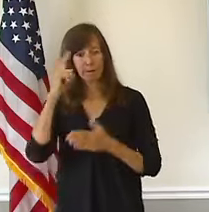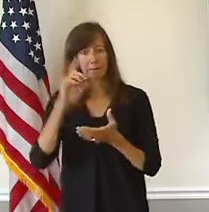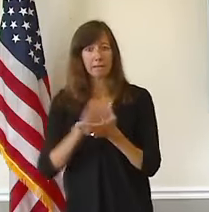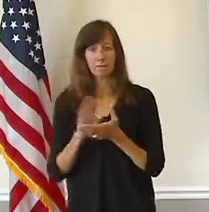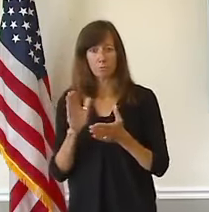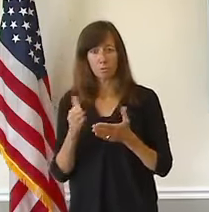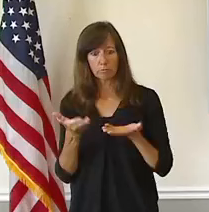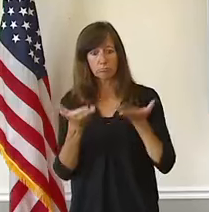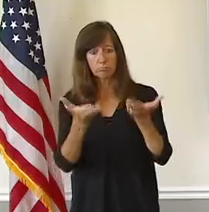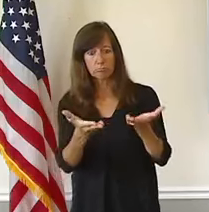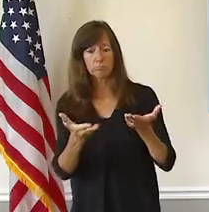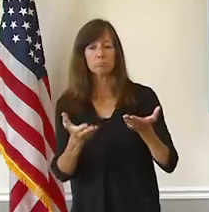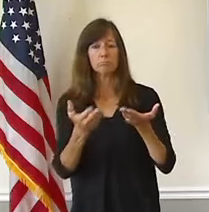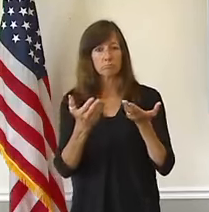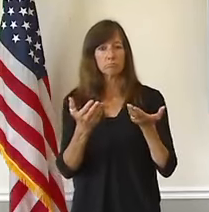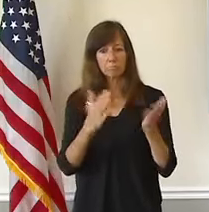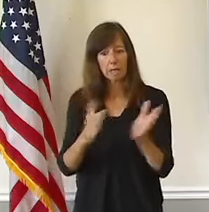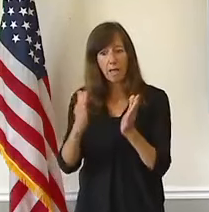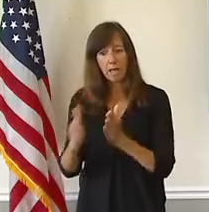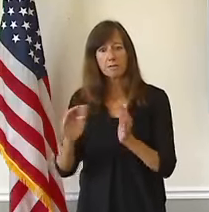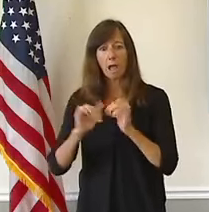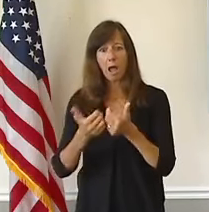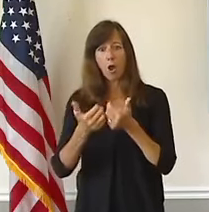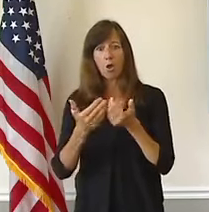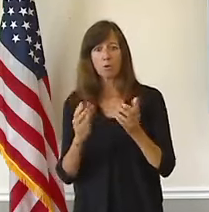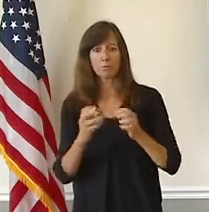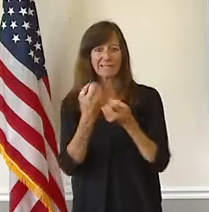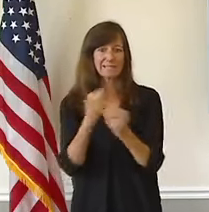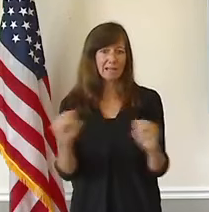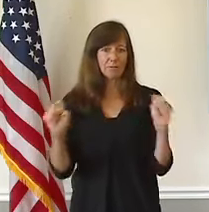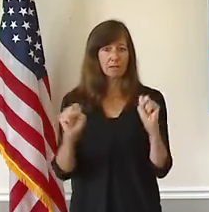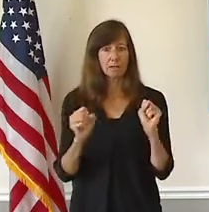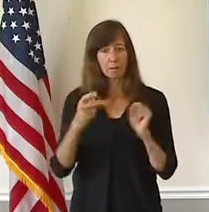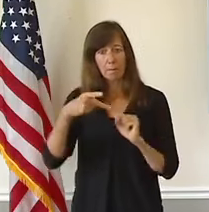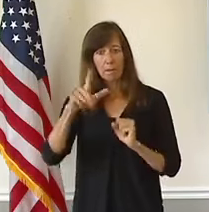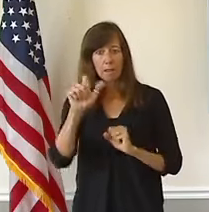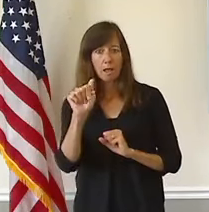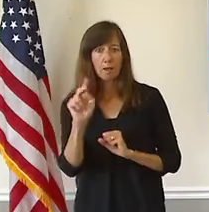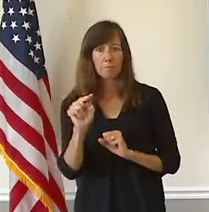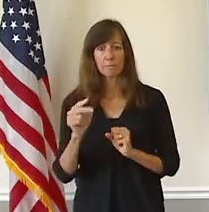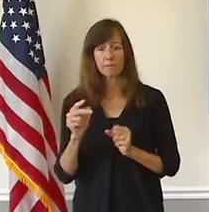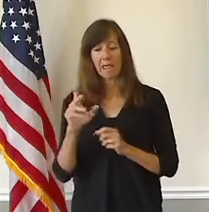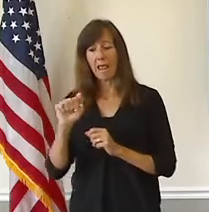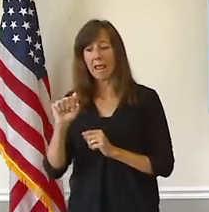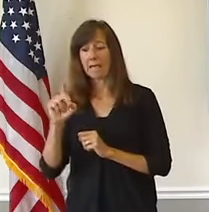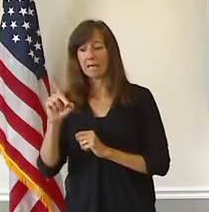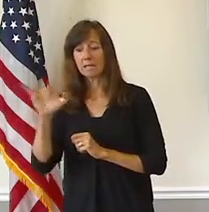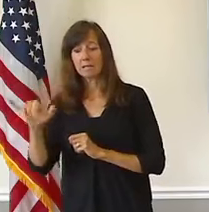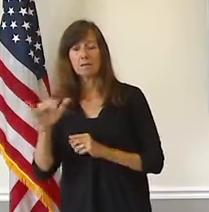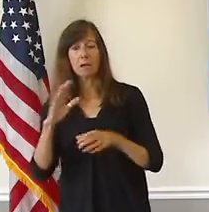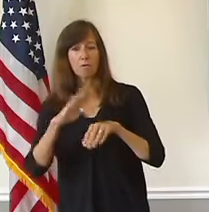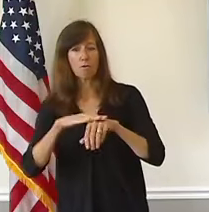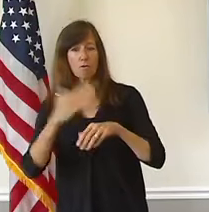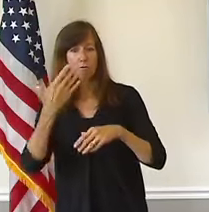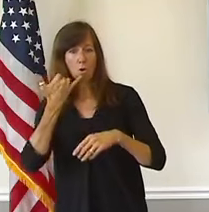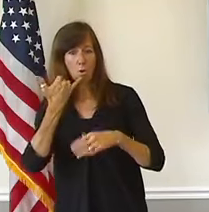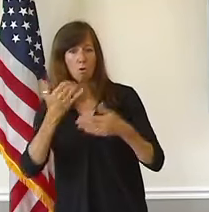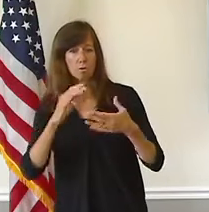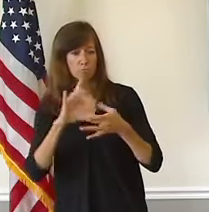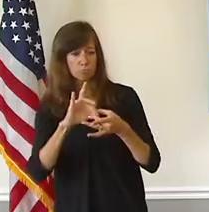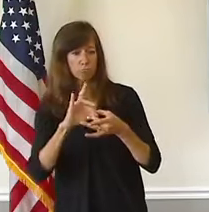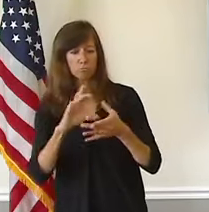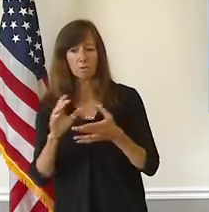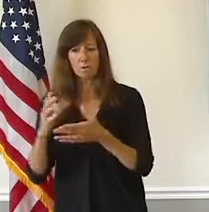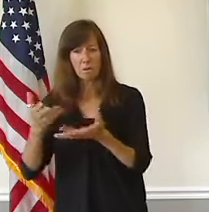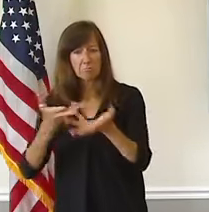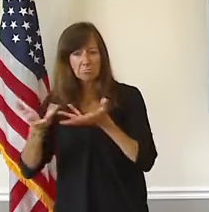has spent a lot of time on the phone with school districts. You want to talk a little bit about the interaction you've had with the districts over the last 2 weeks, Andy? Yes, no,